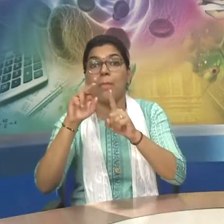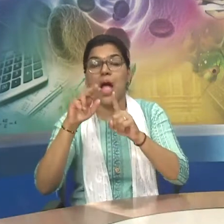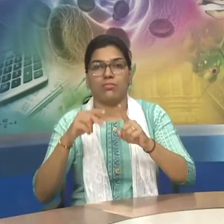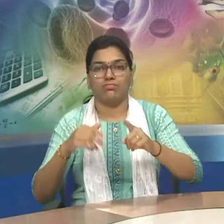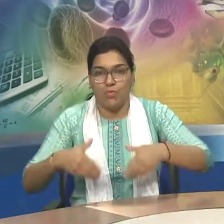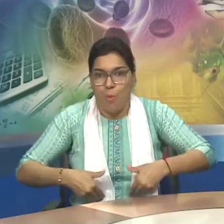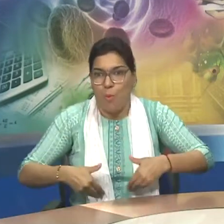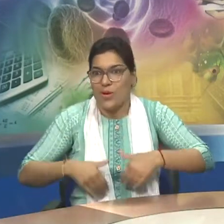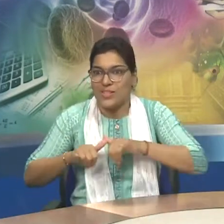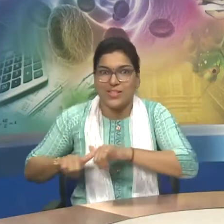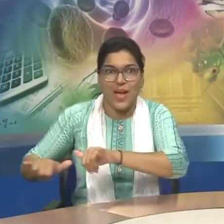It's related to